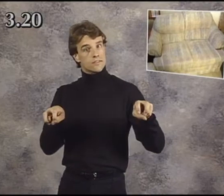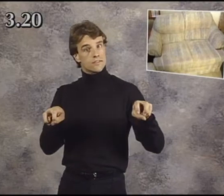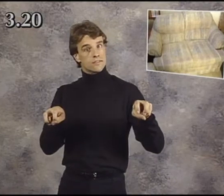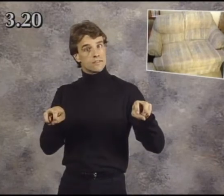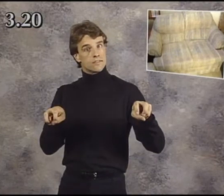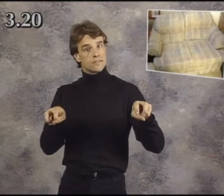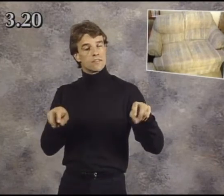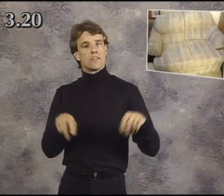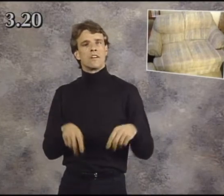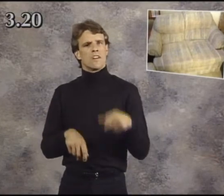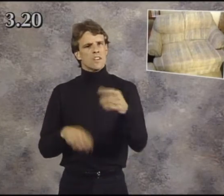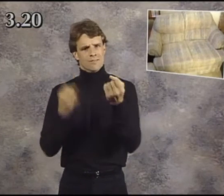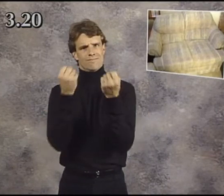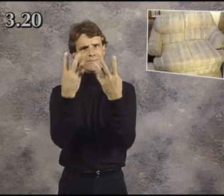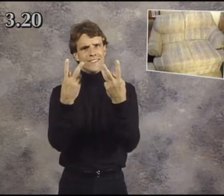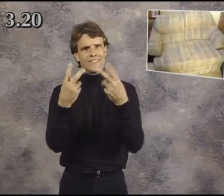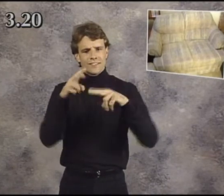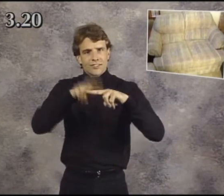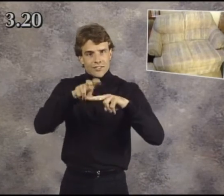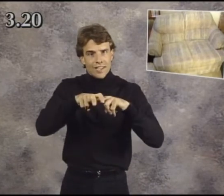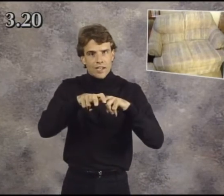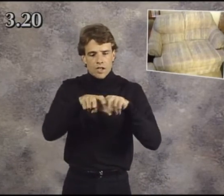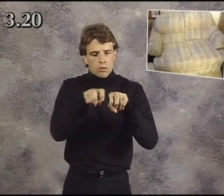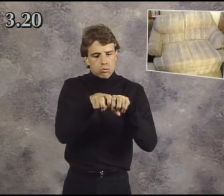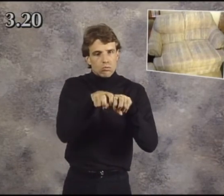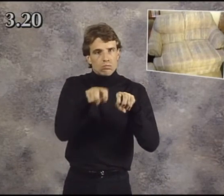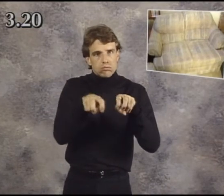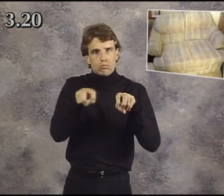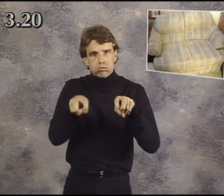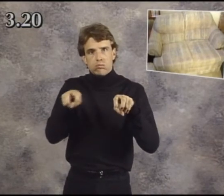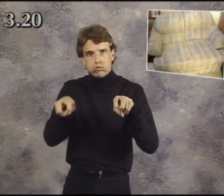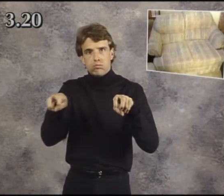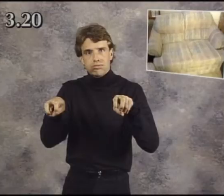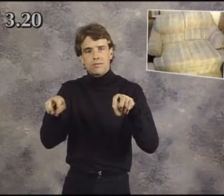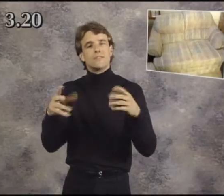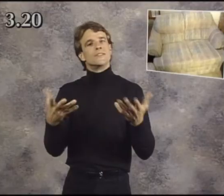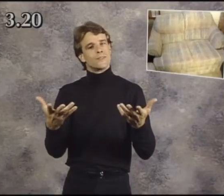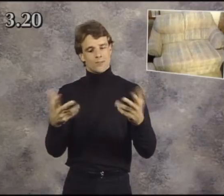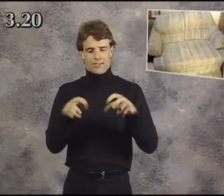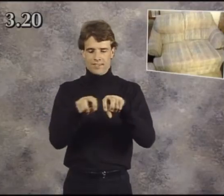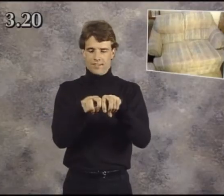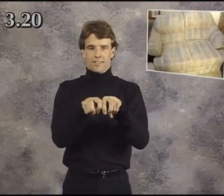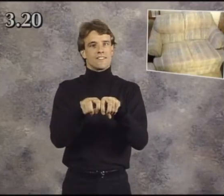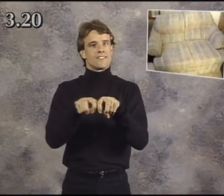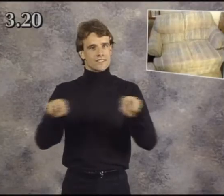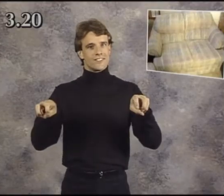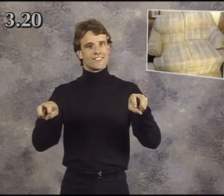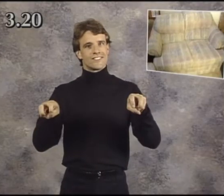Couch. It's the same idea, showing that several people can sit on it at the same time.